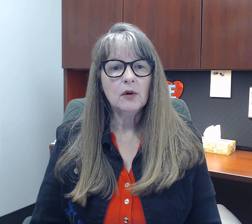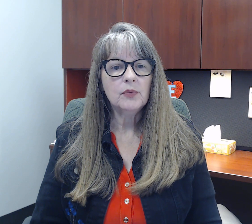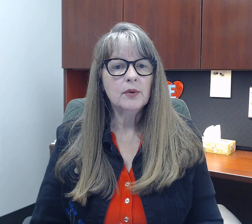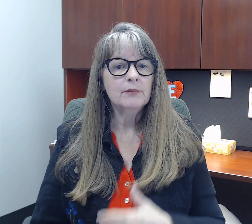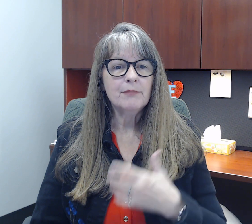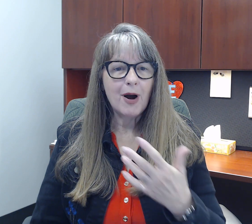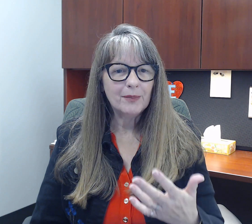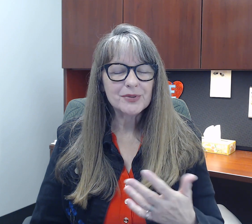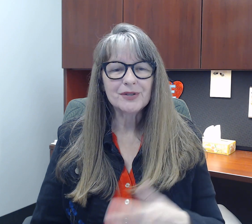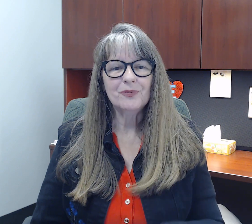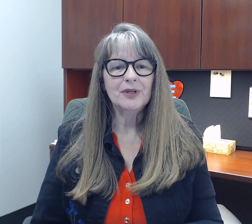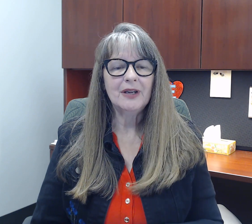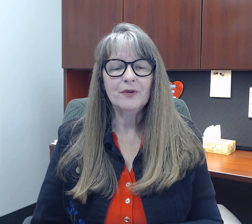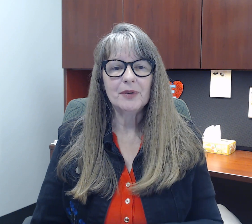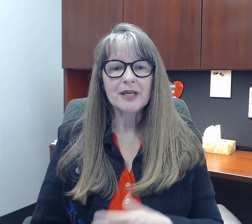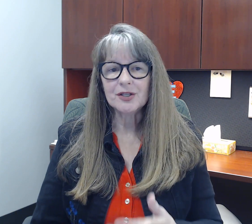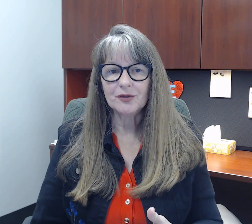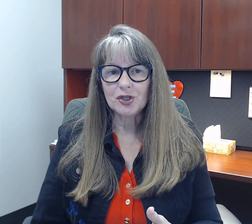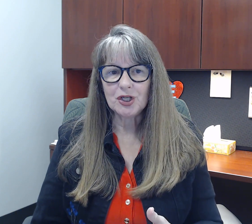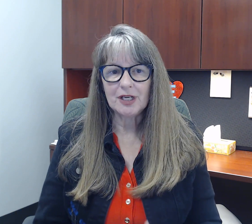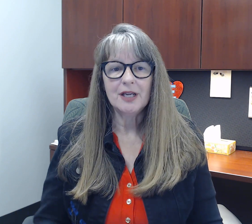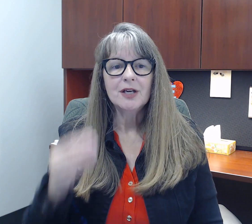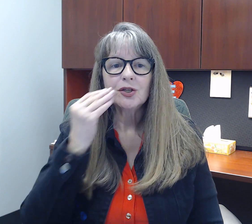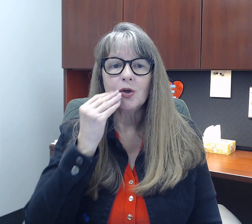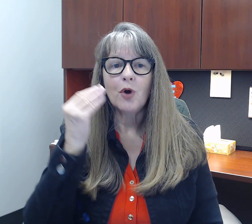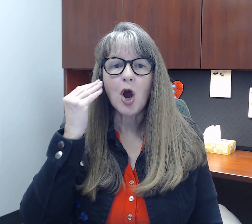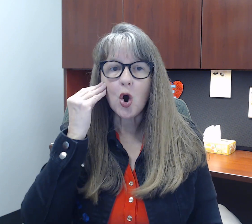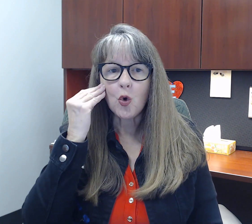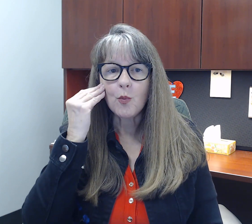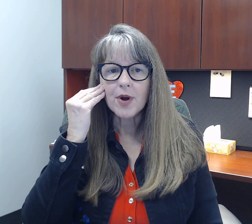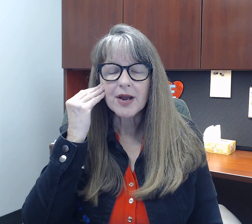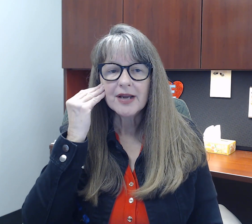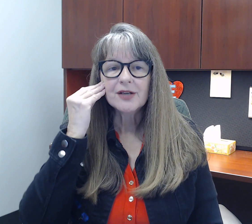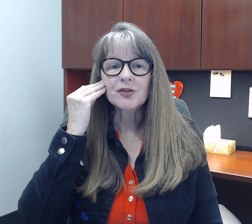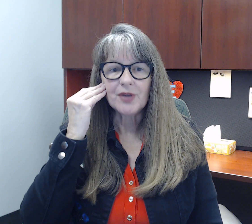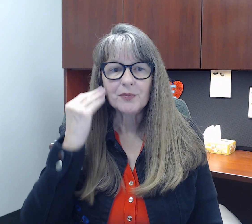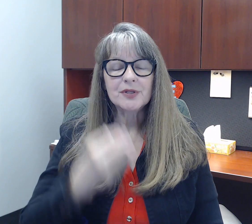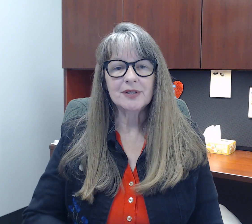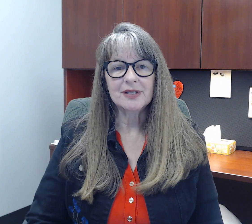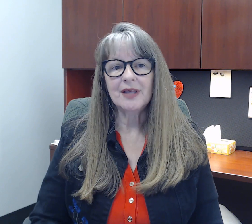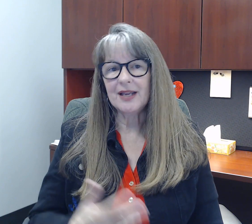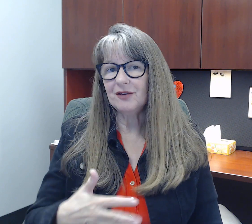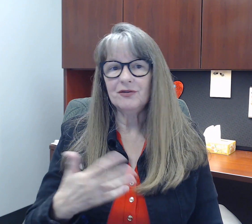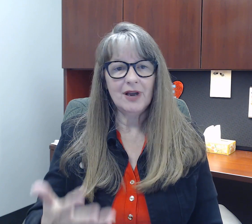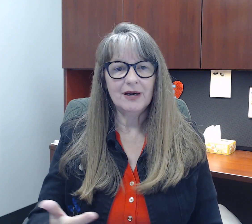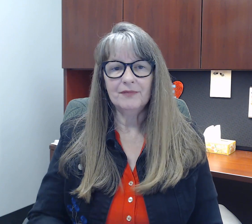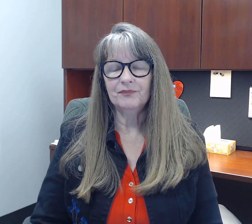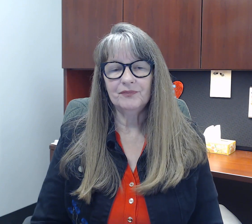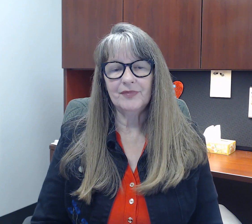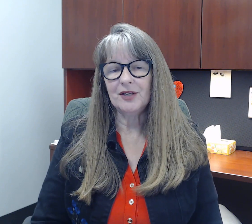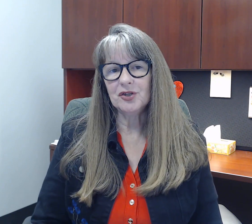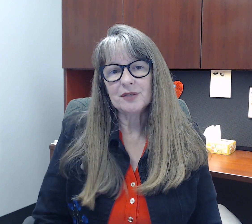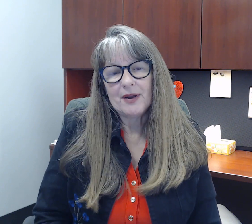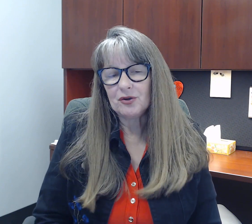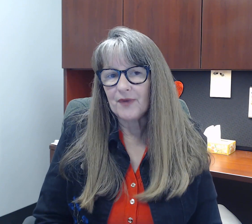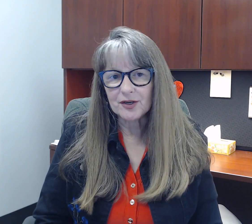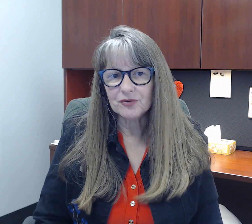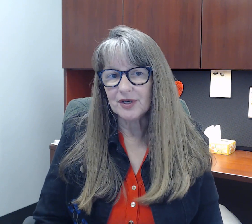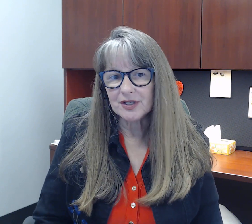the moms would give them a kiss on the cheek. So home. So that was this, they just manufactured that sign